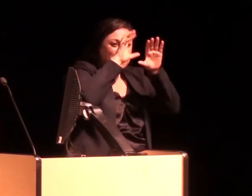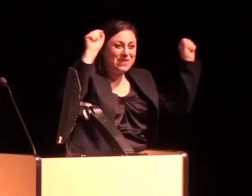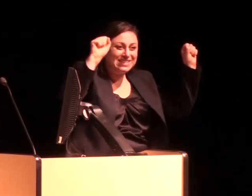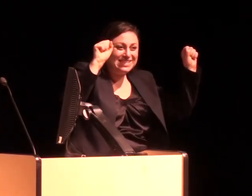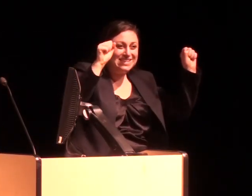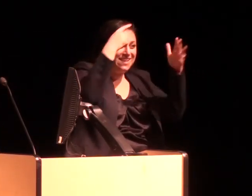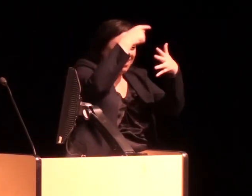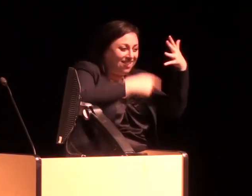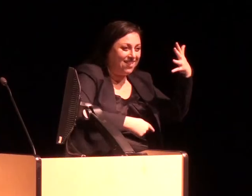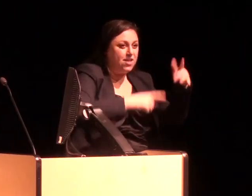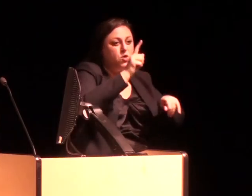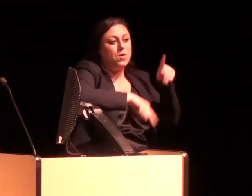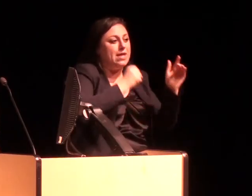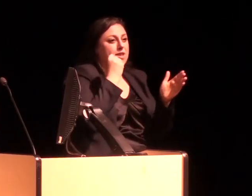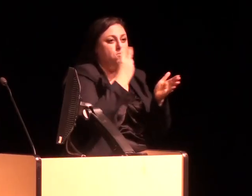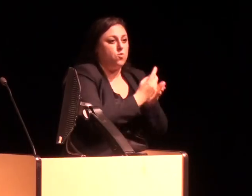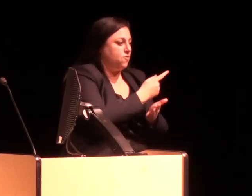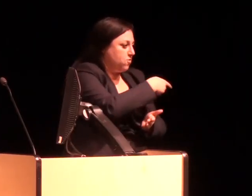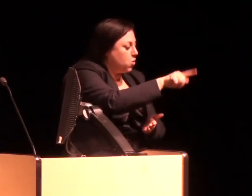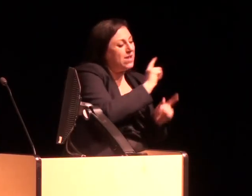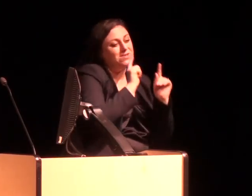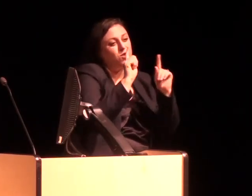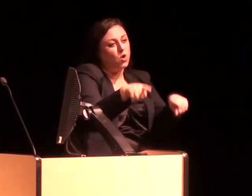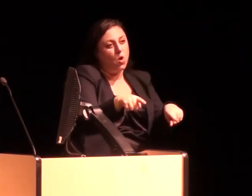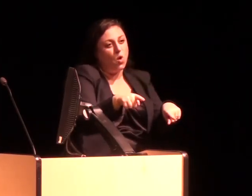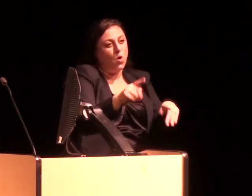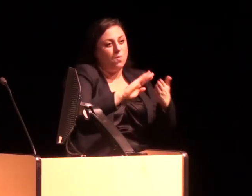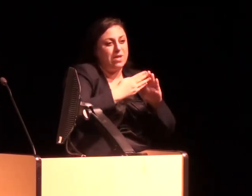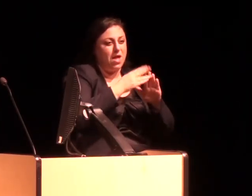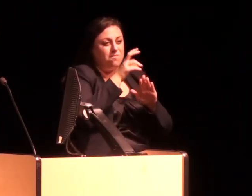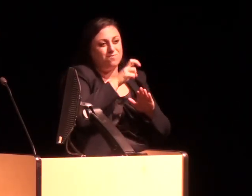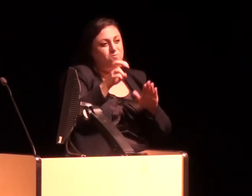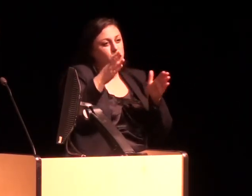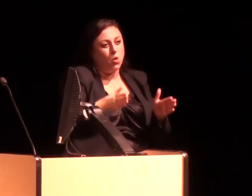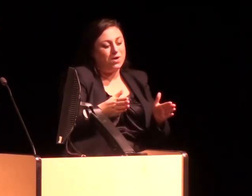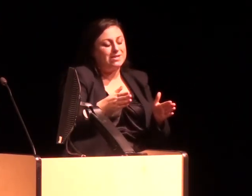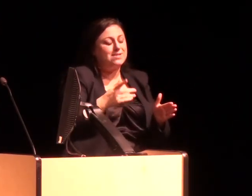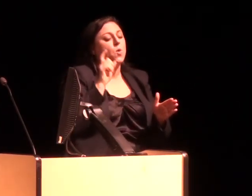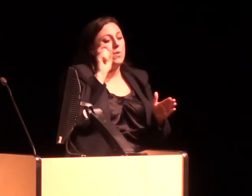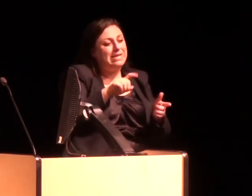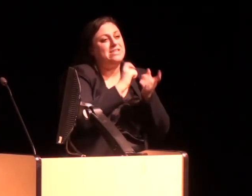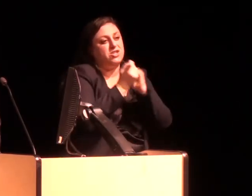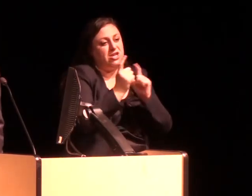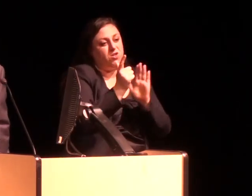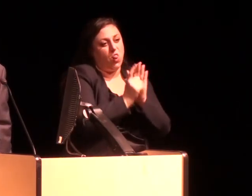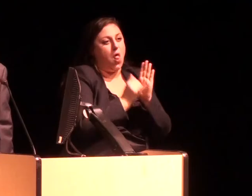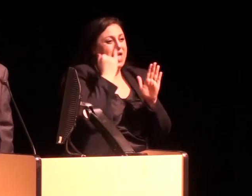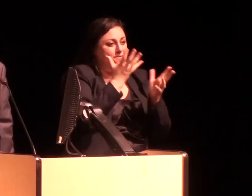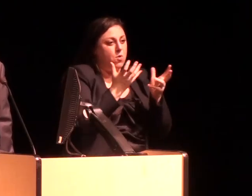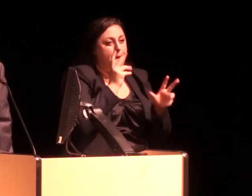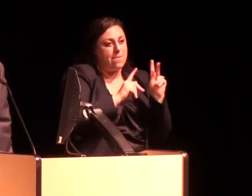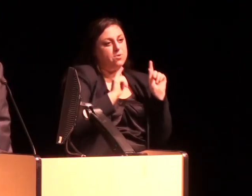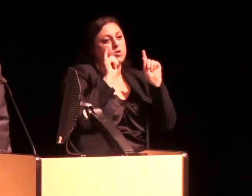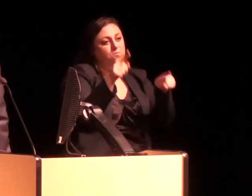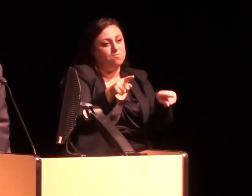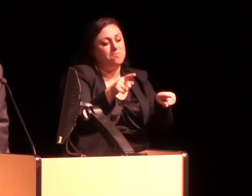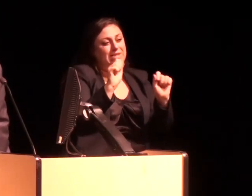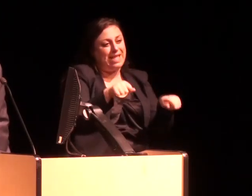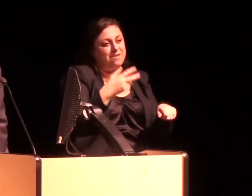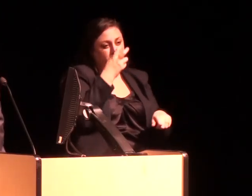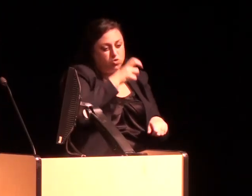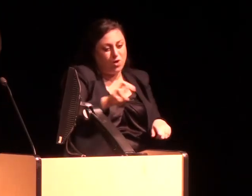cannot authorize you to go as a tourist to Cuba. We need to change the law if we want that. You have the final question. I